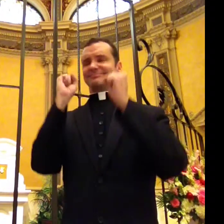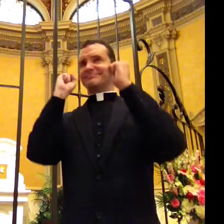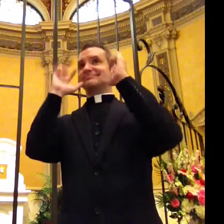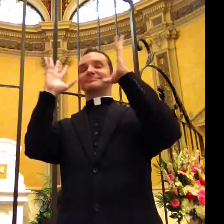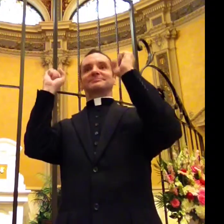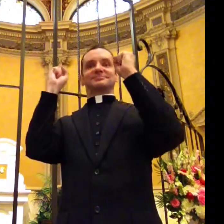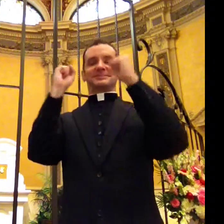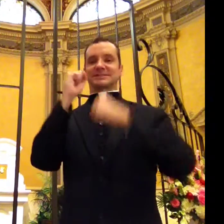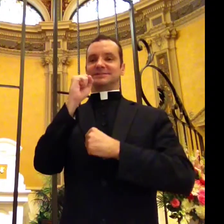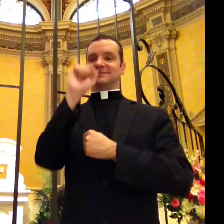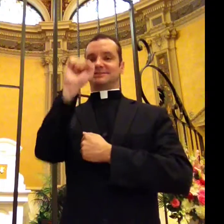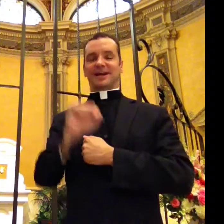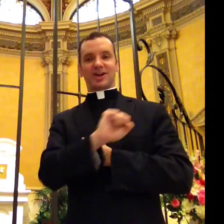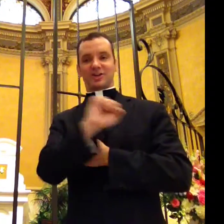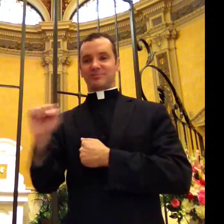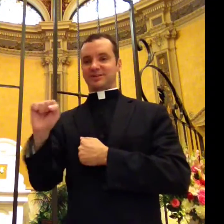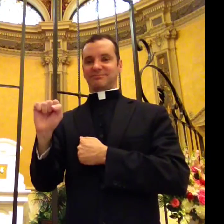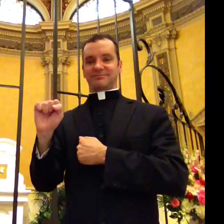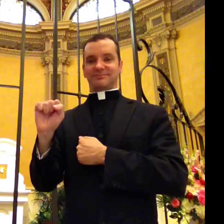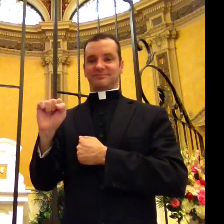The Eucharist is the most amazing sacrament.